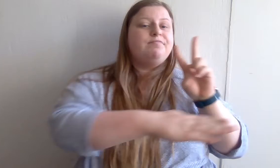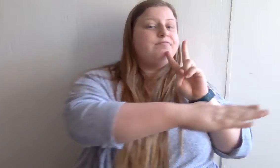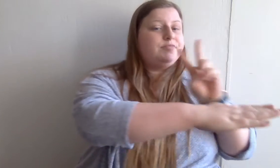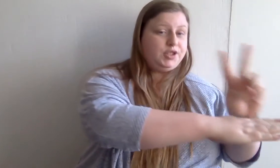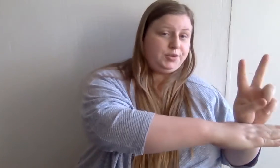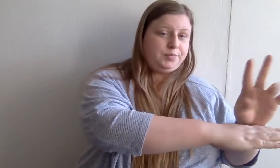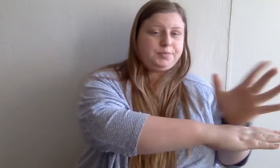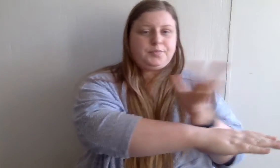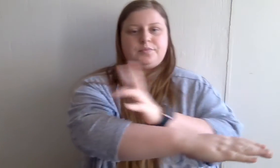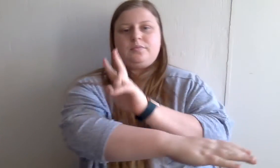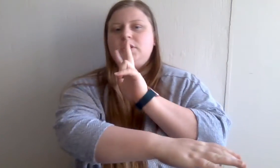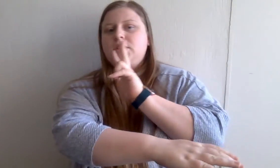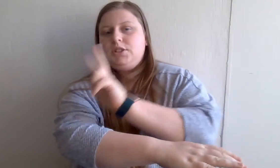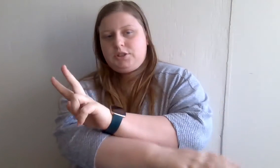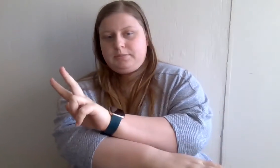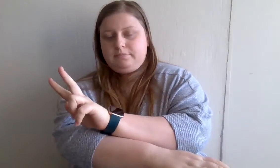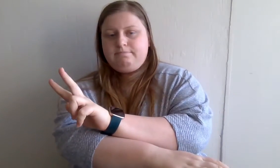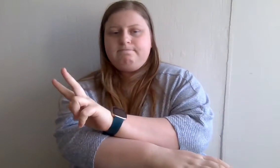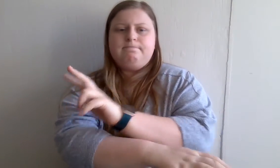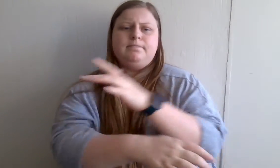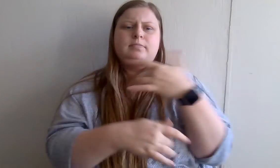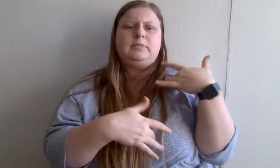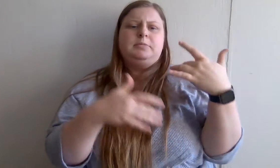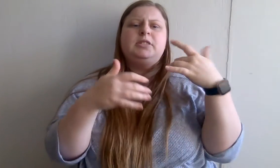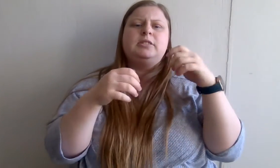For children between the ages of 2 and 3,